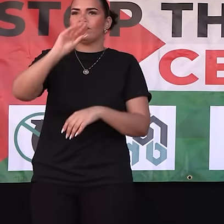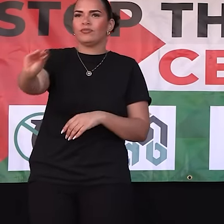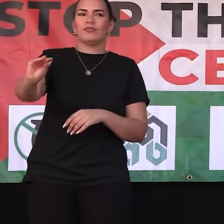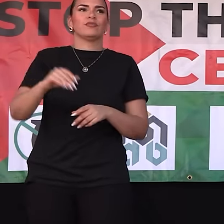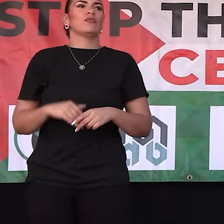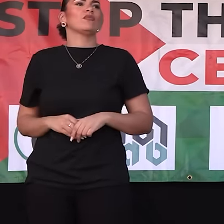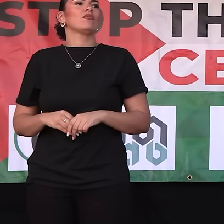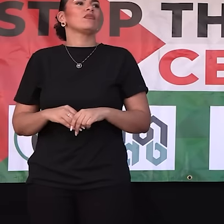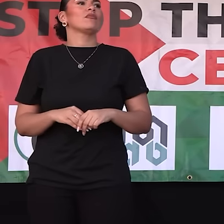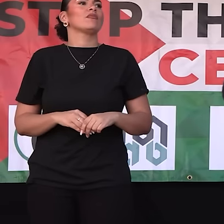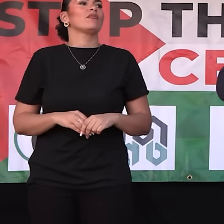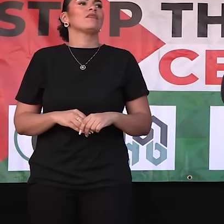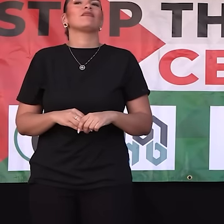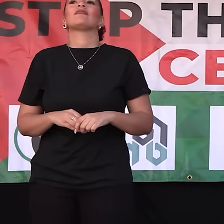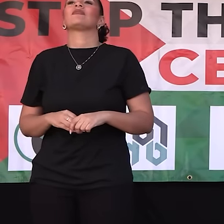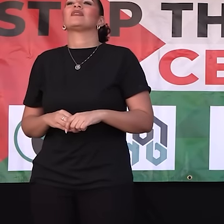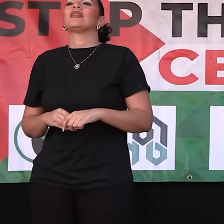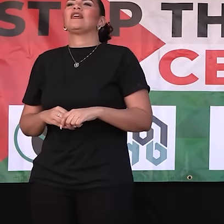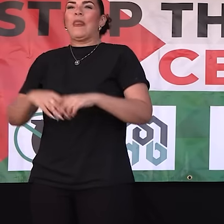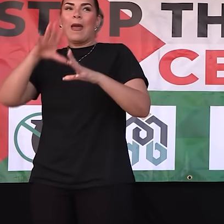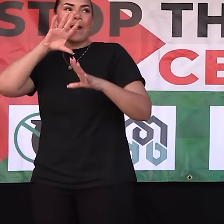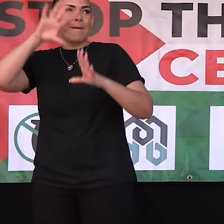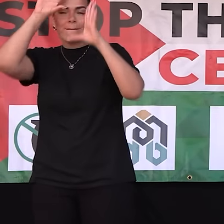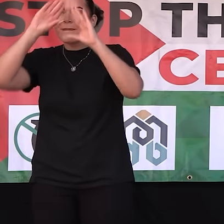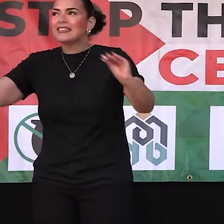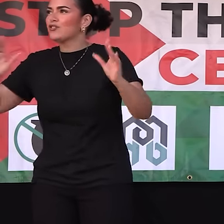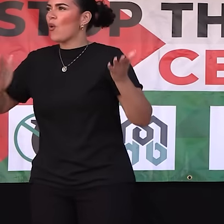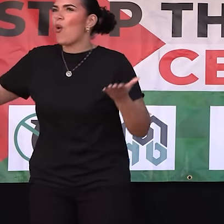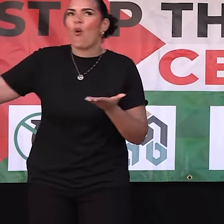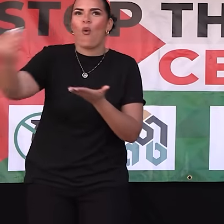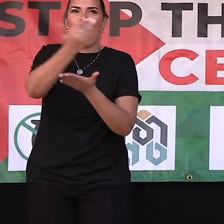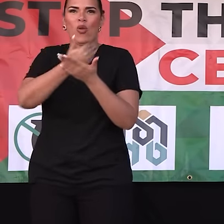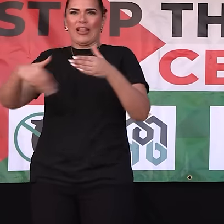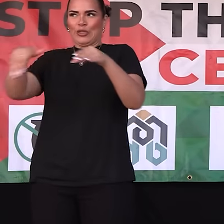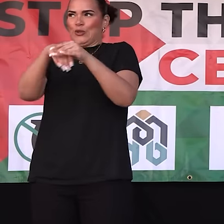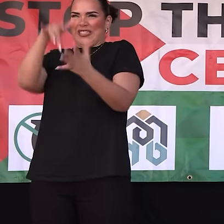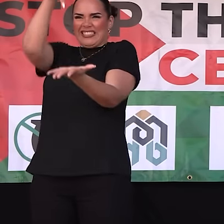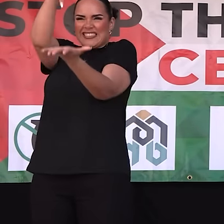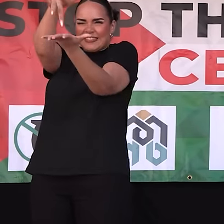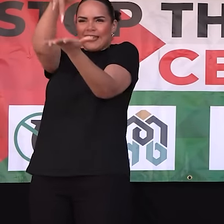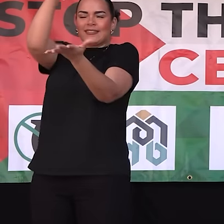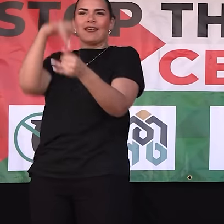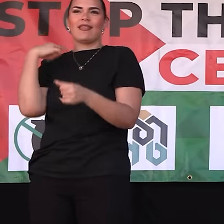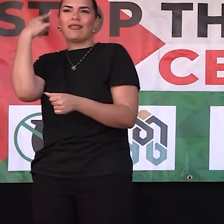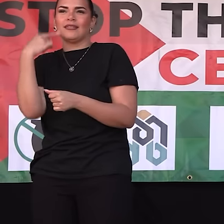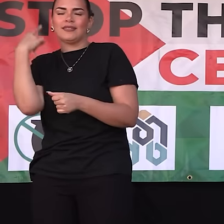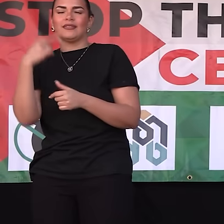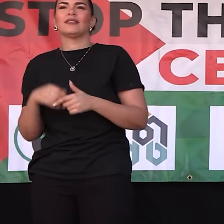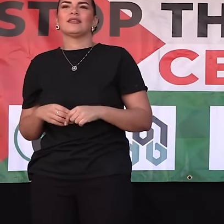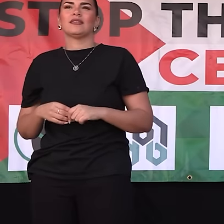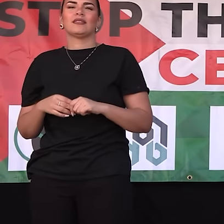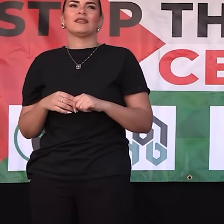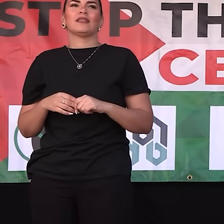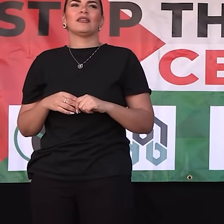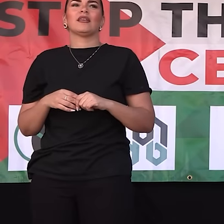this. Let's make it a message from all of us here today in the centre of London. To all the people